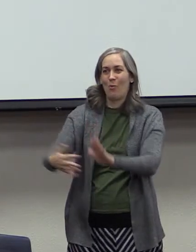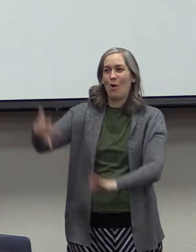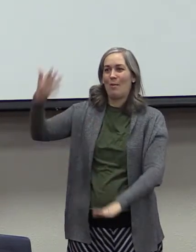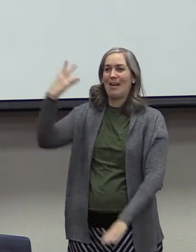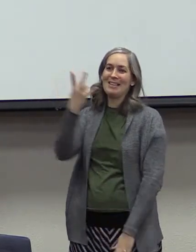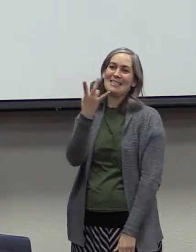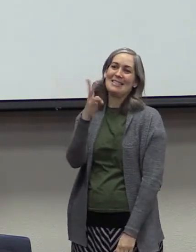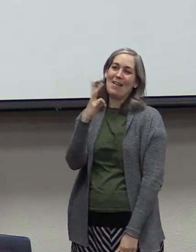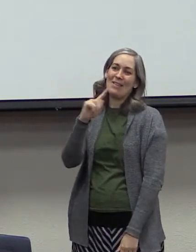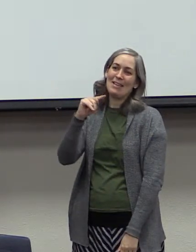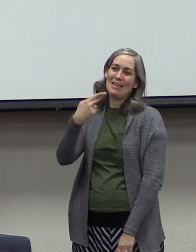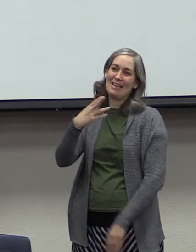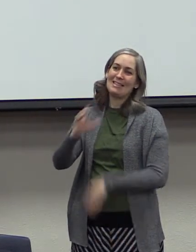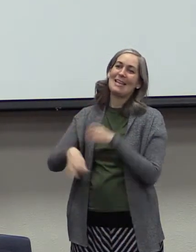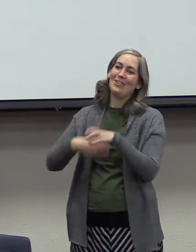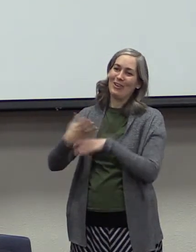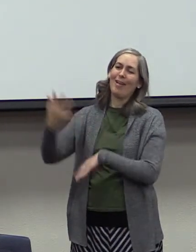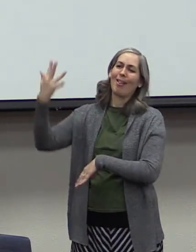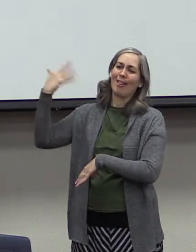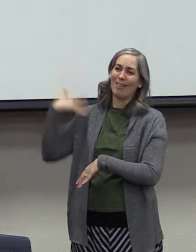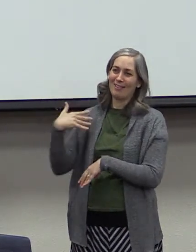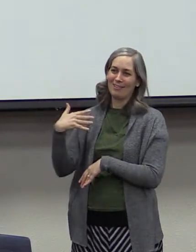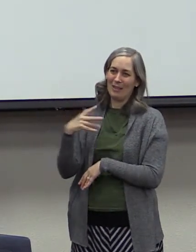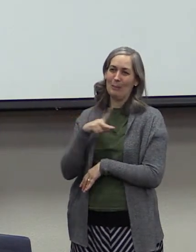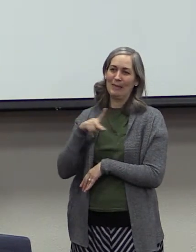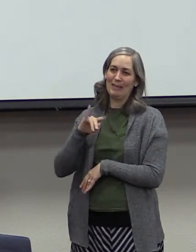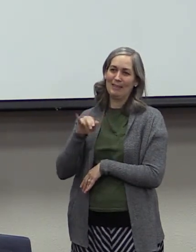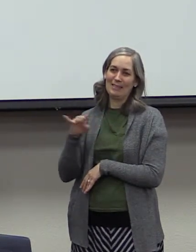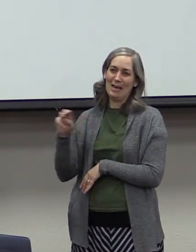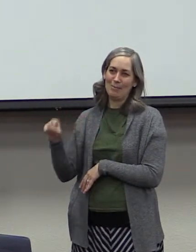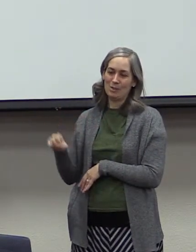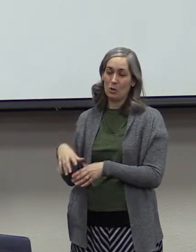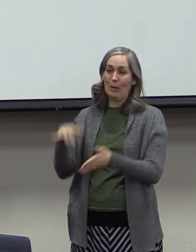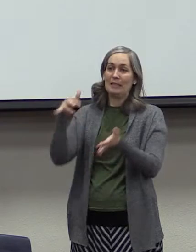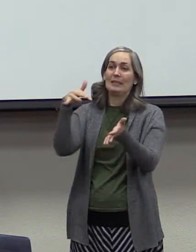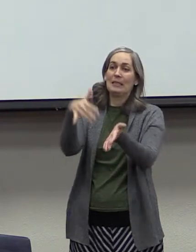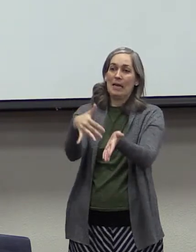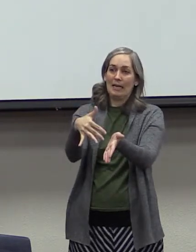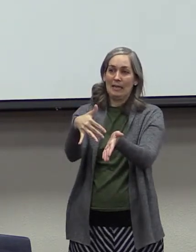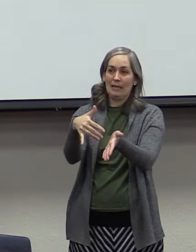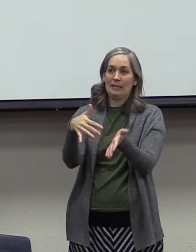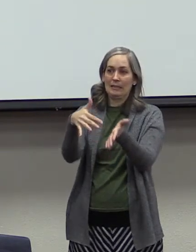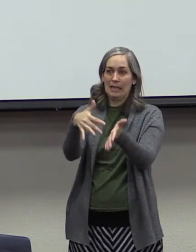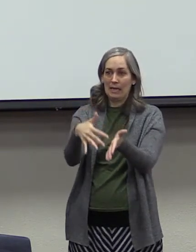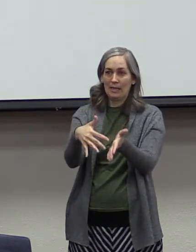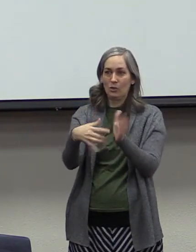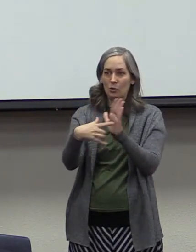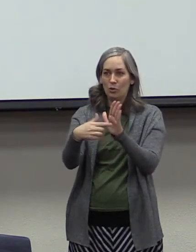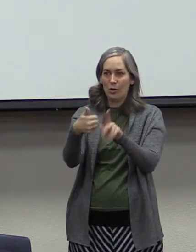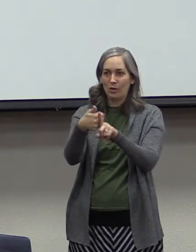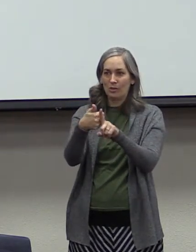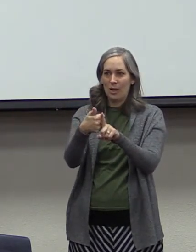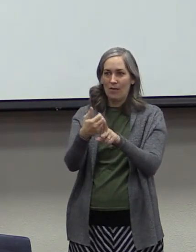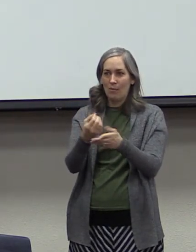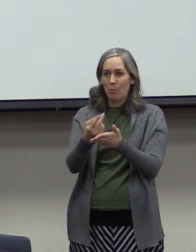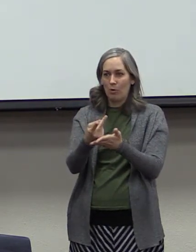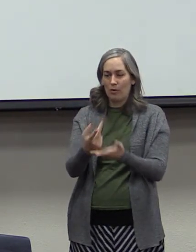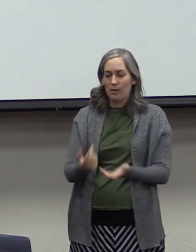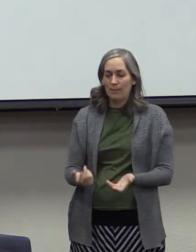century. But study was the word. Well, that's a good word. It didn't fully